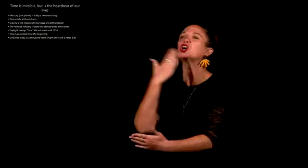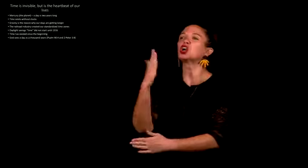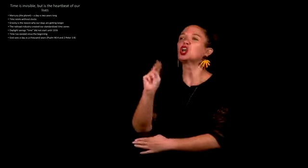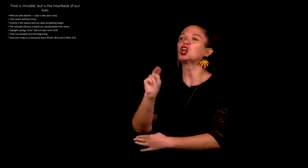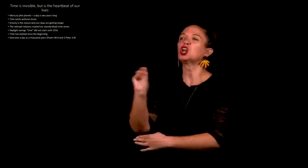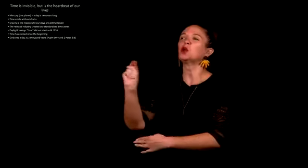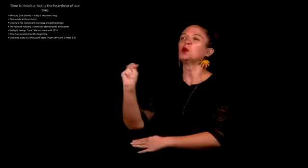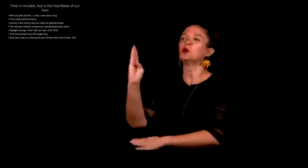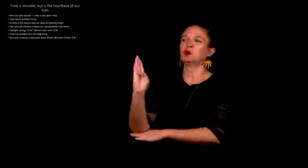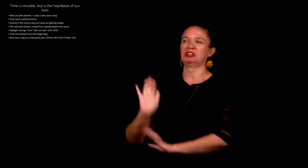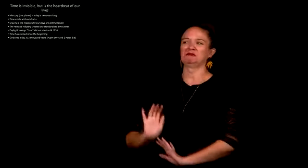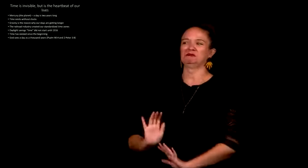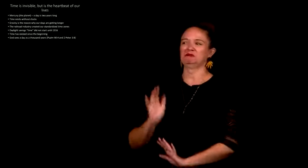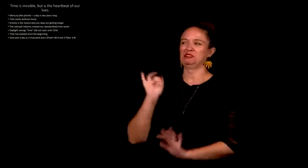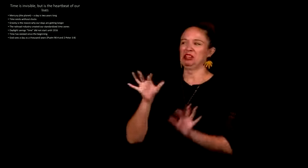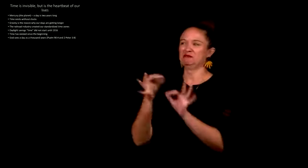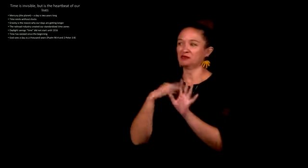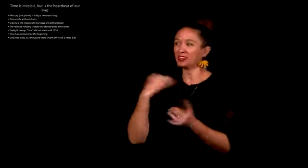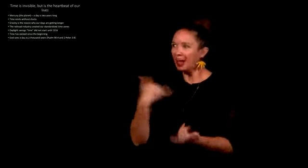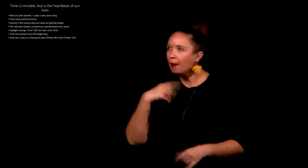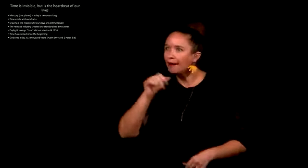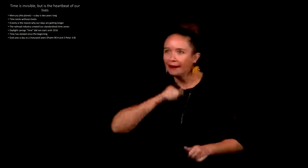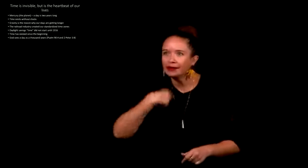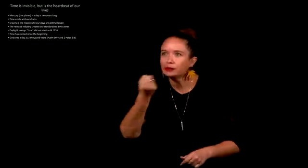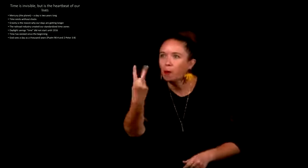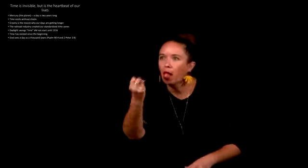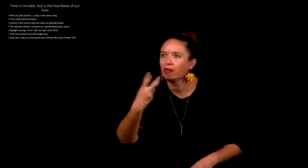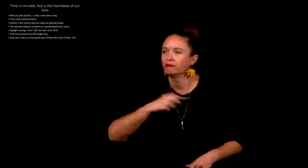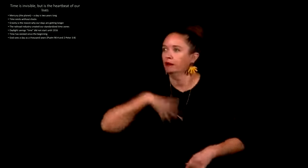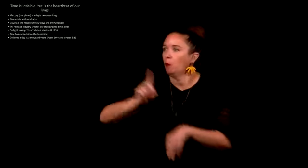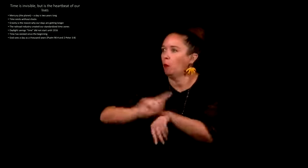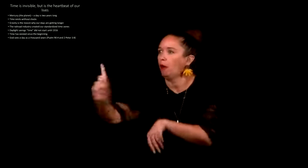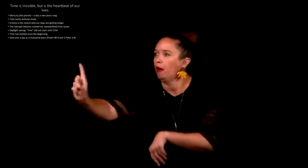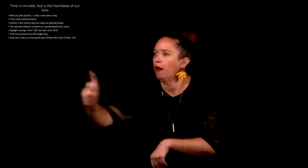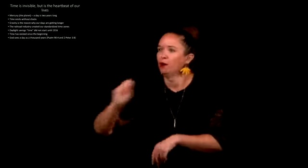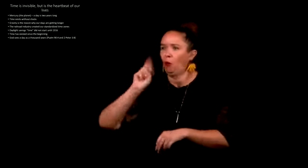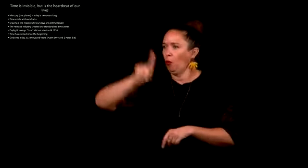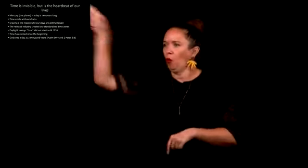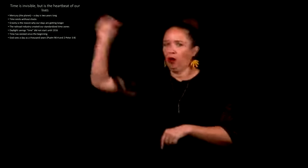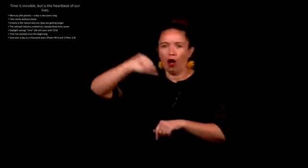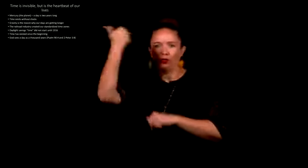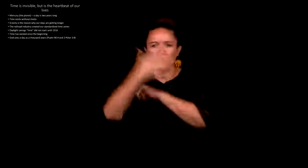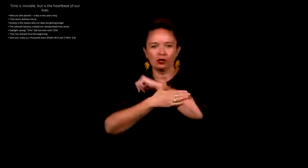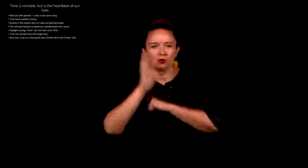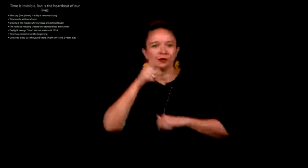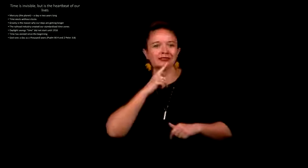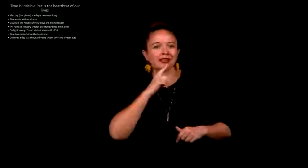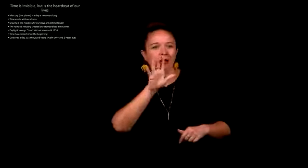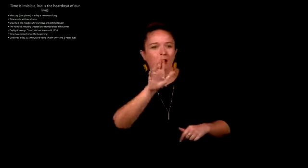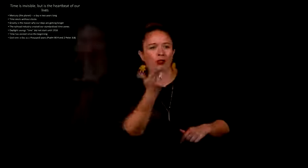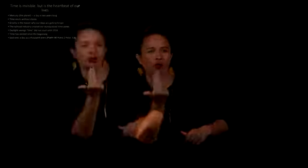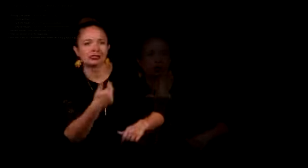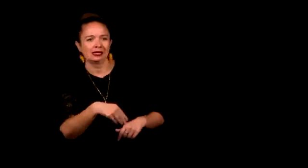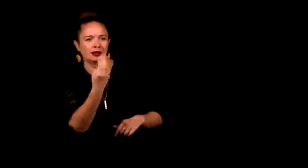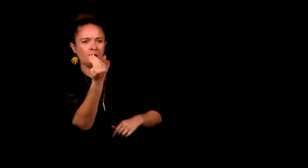and, you know, back in the sundial days, it says, oh, it's 12 noon-ish. You